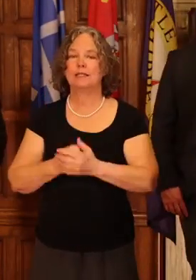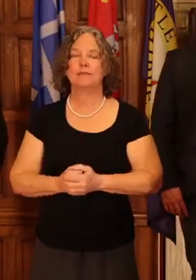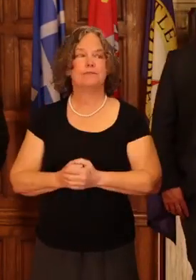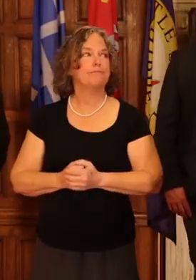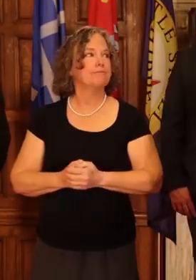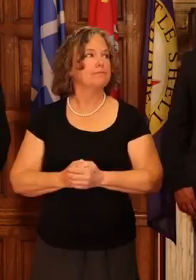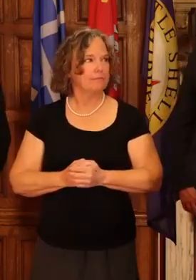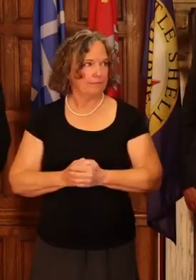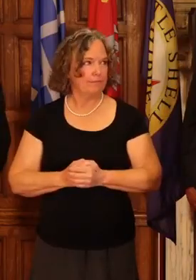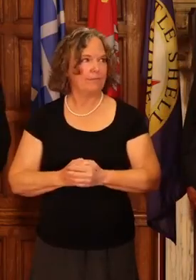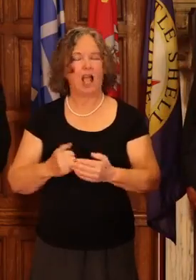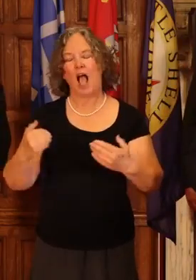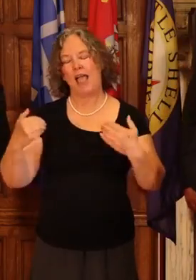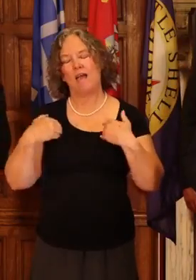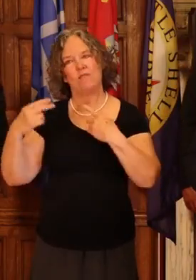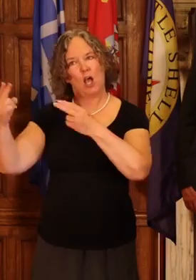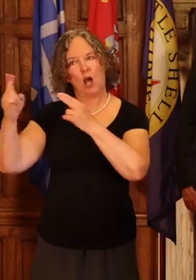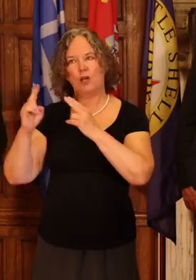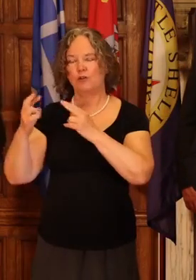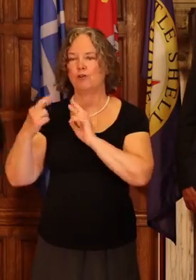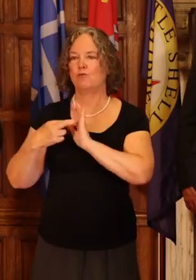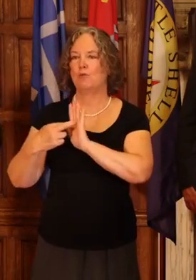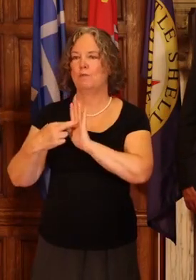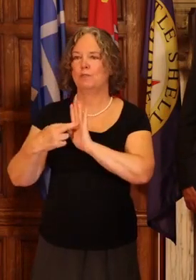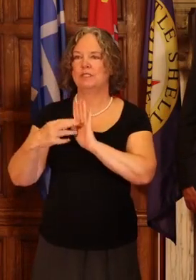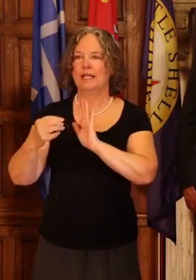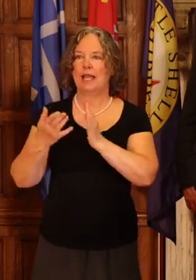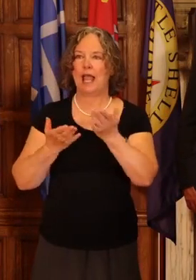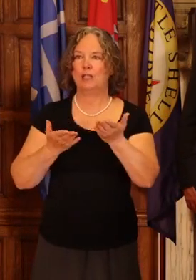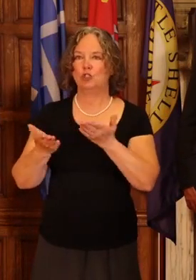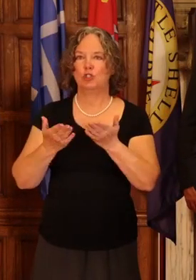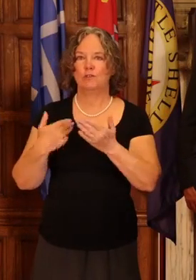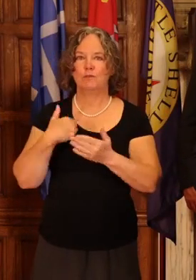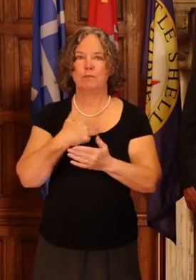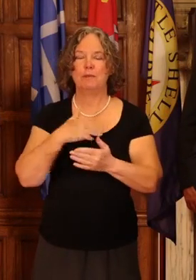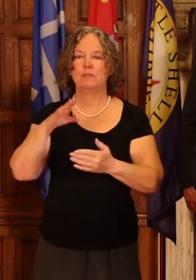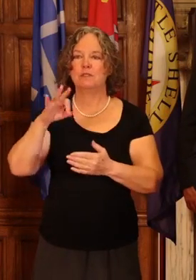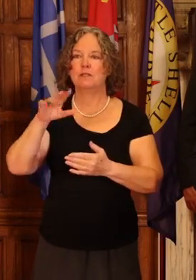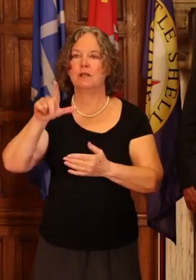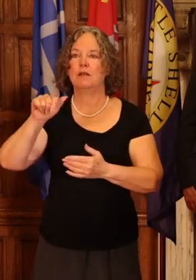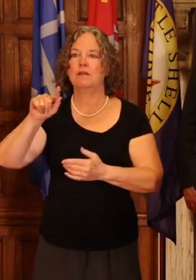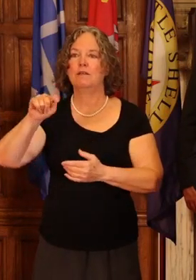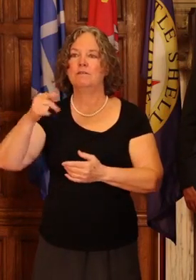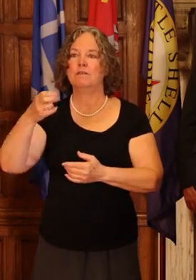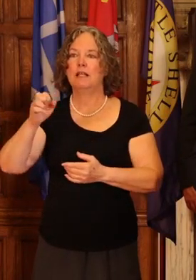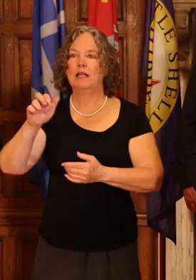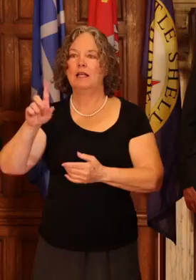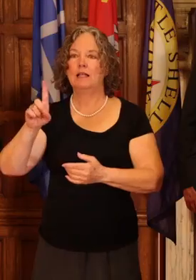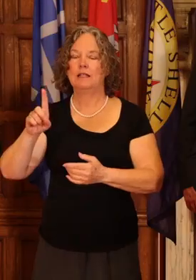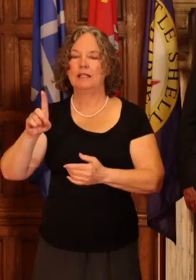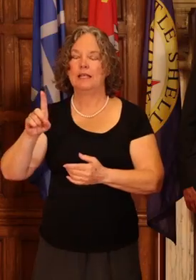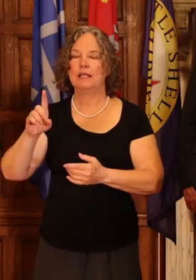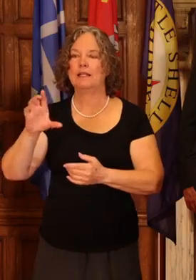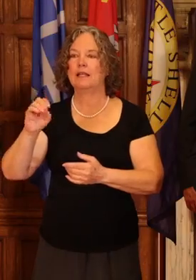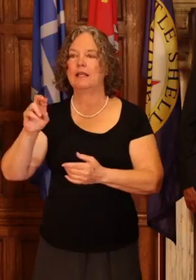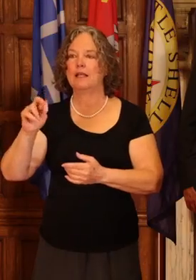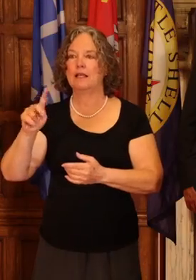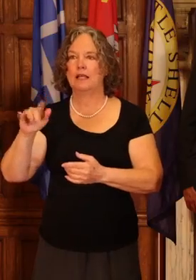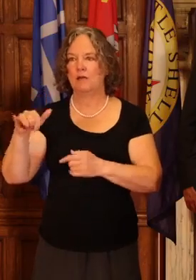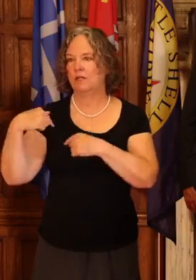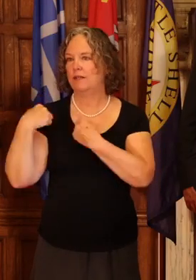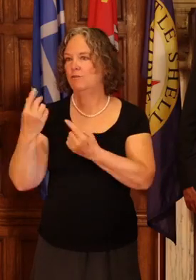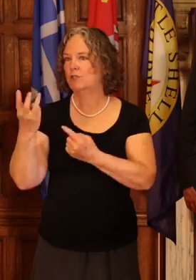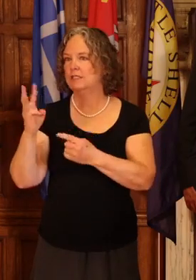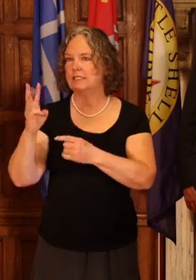Sure. Having the distinct honor to represent and serve the members of the Flathead Valley residents for 16 years and knocked on a lot of